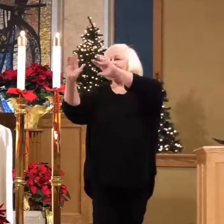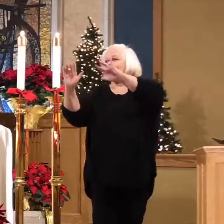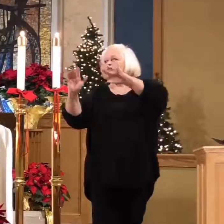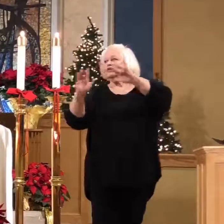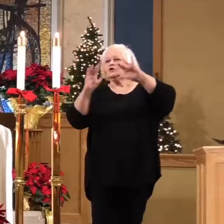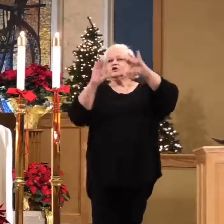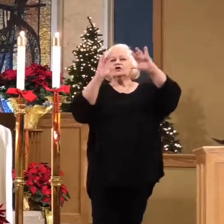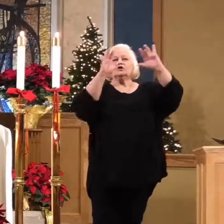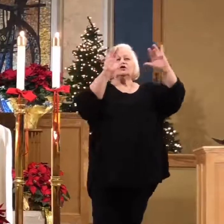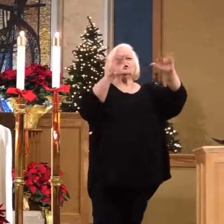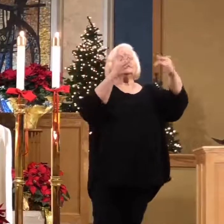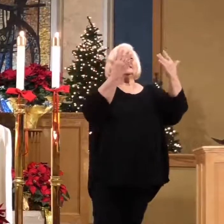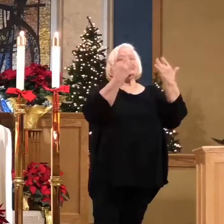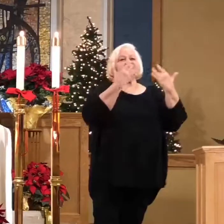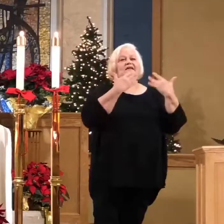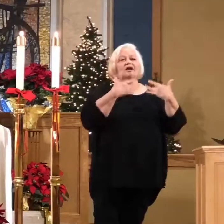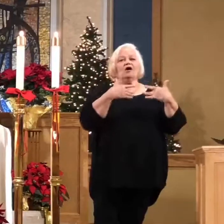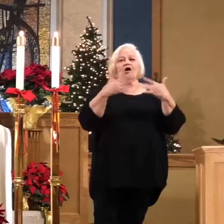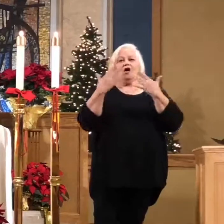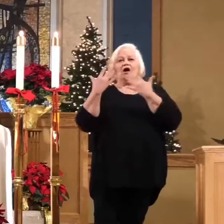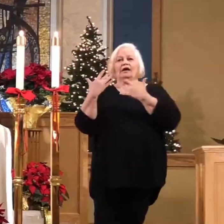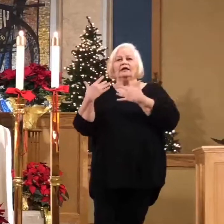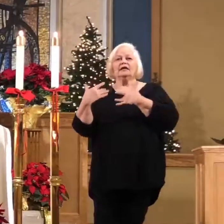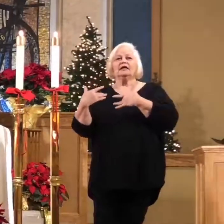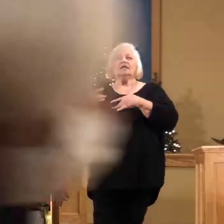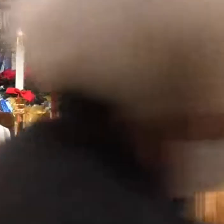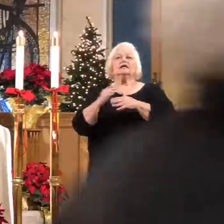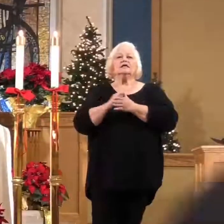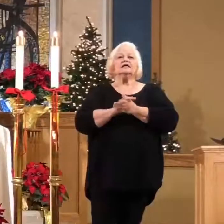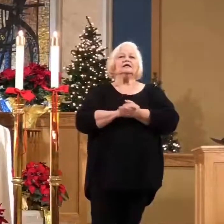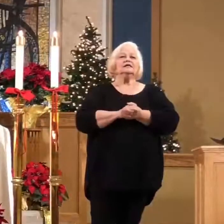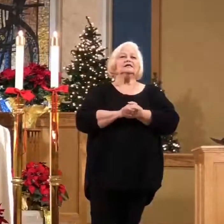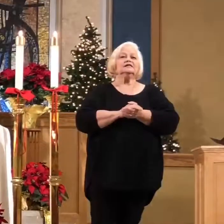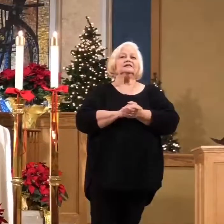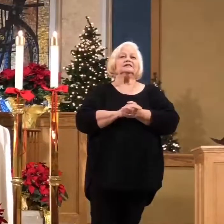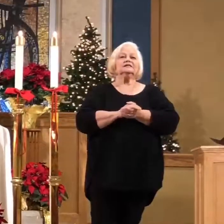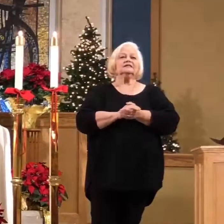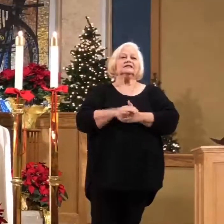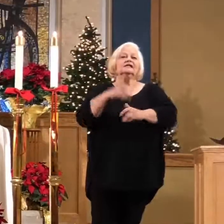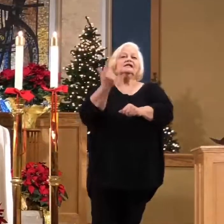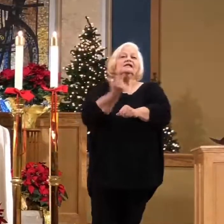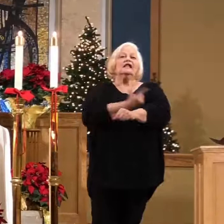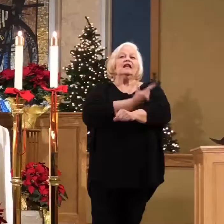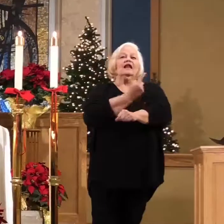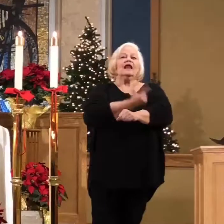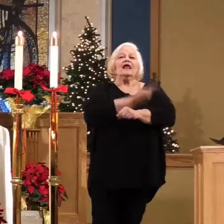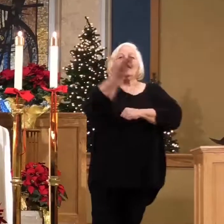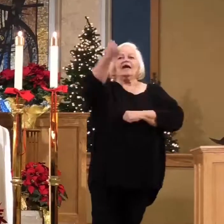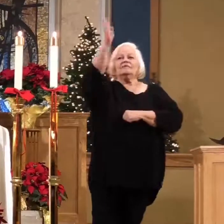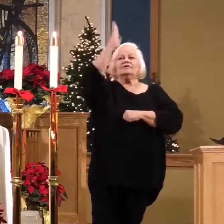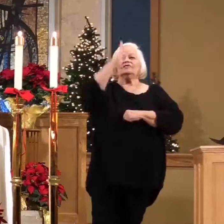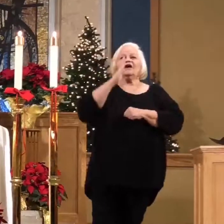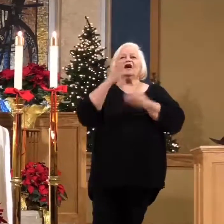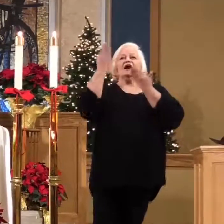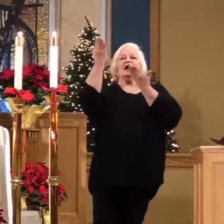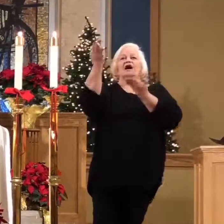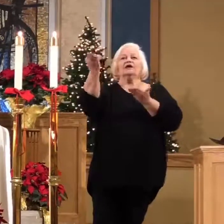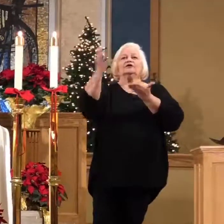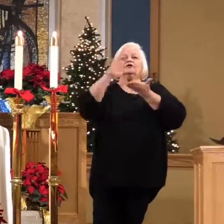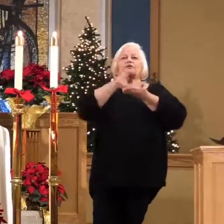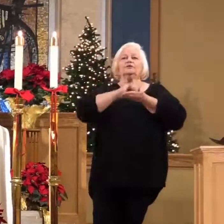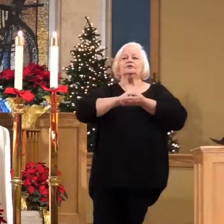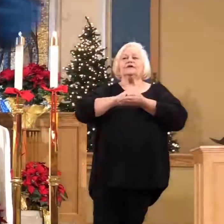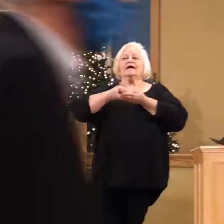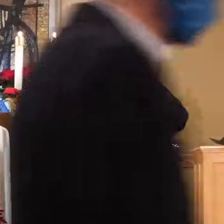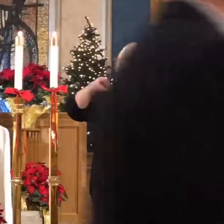Have mercy on us. Lamb of God,